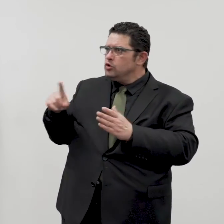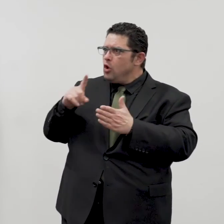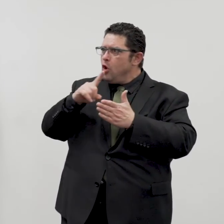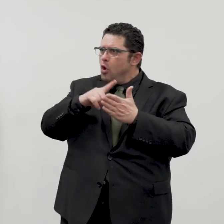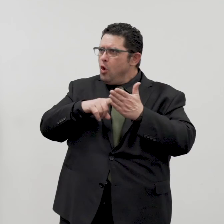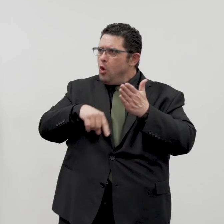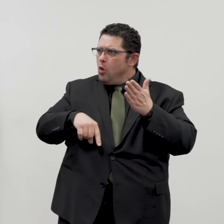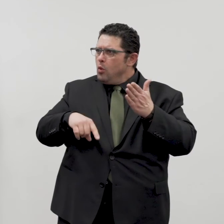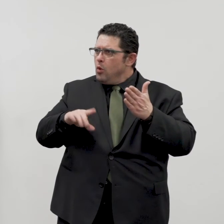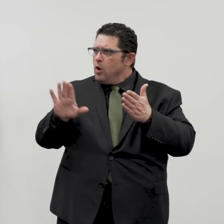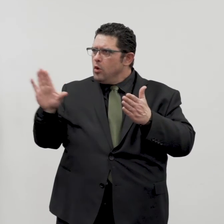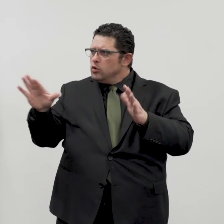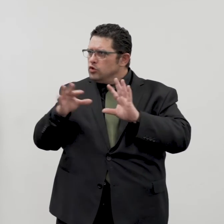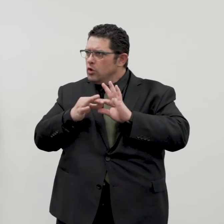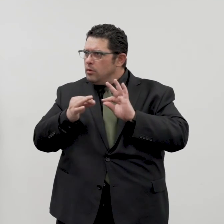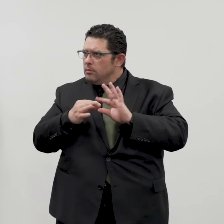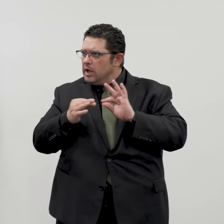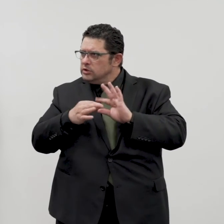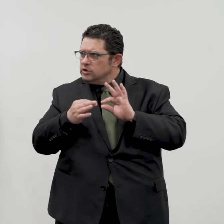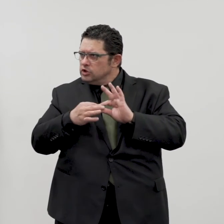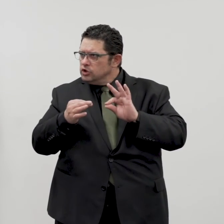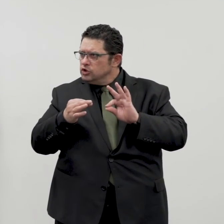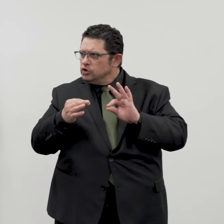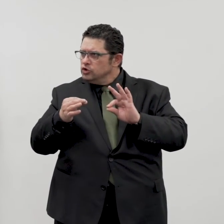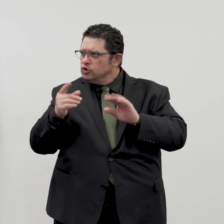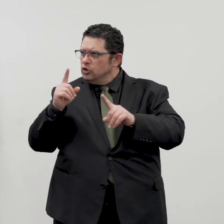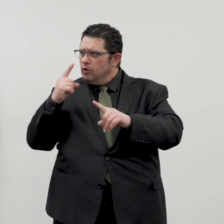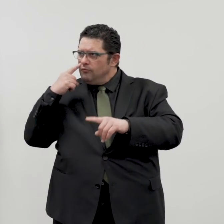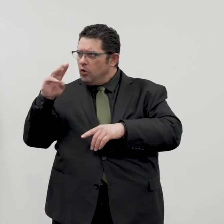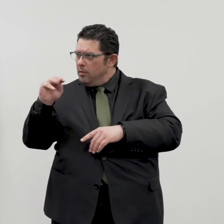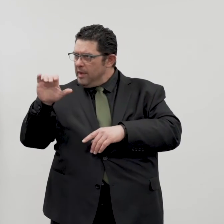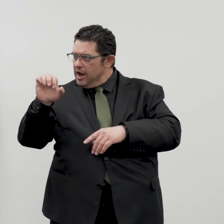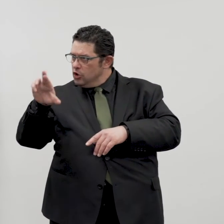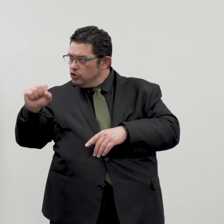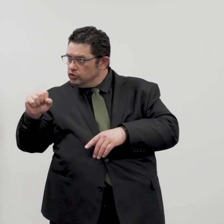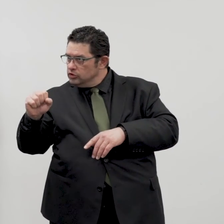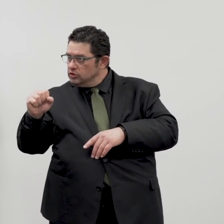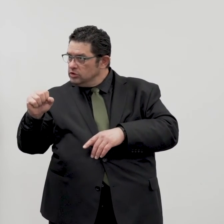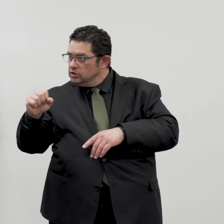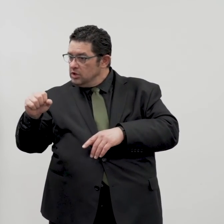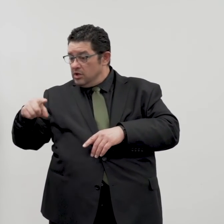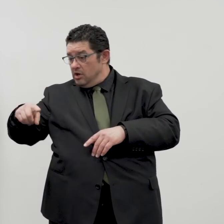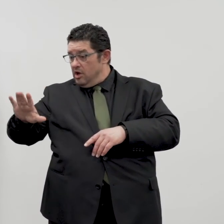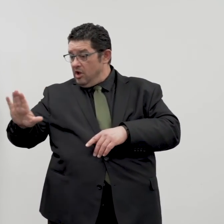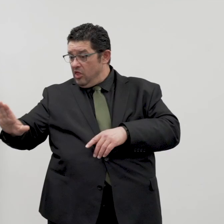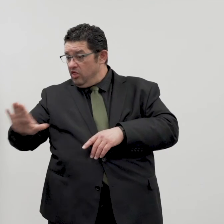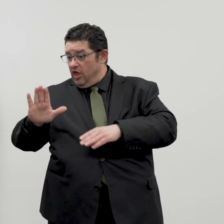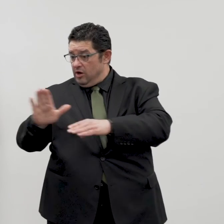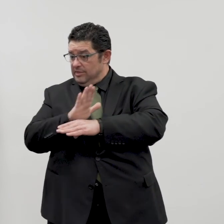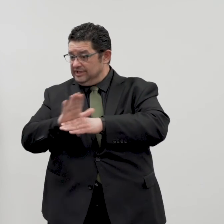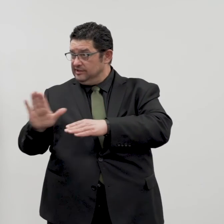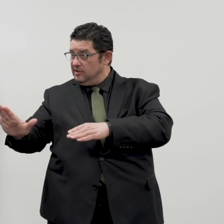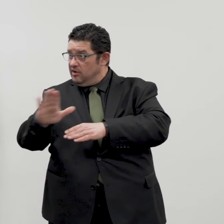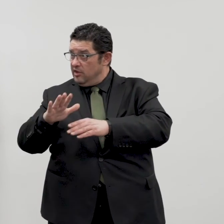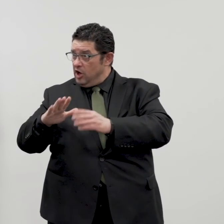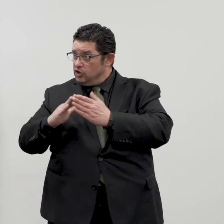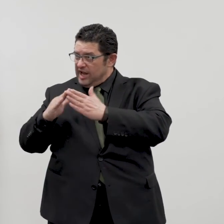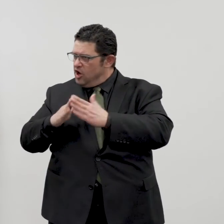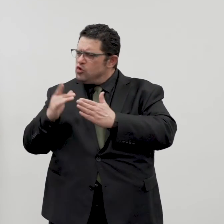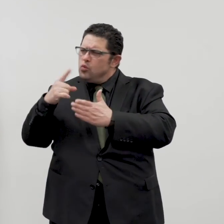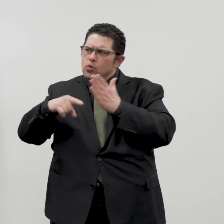those mayors and those business owners and elected officials who you've spoken with about the frustration of this? What do you think is important for them to